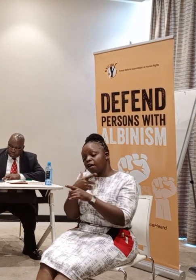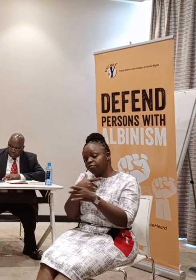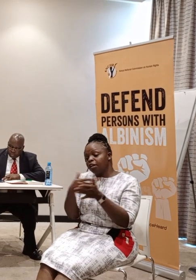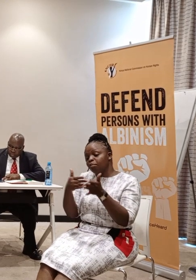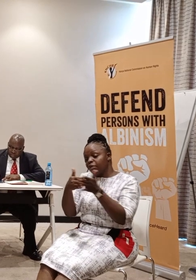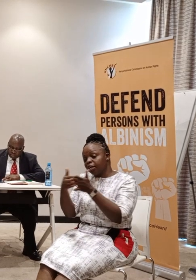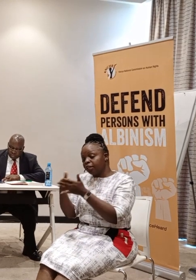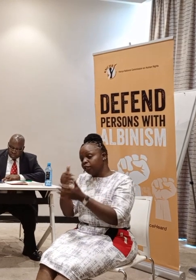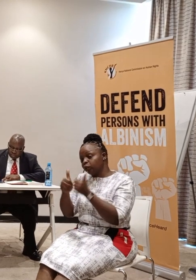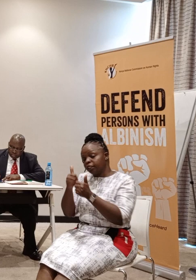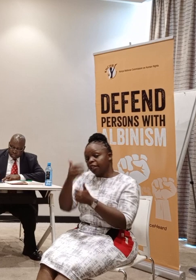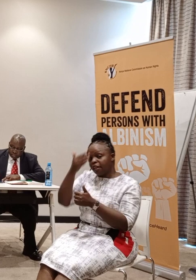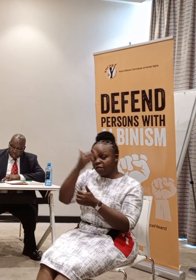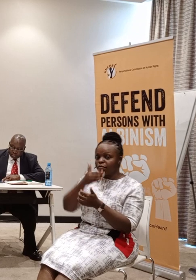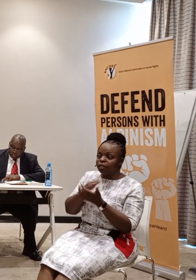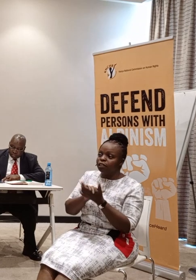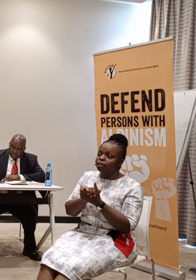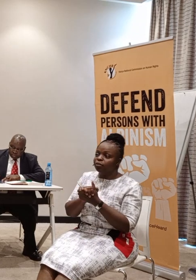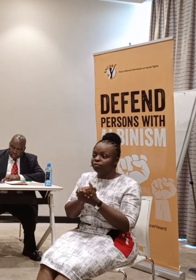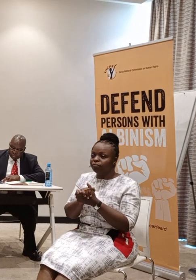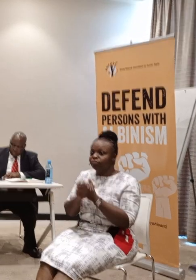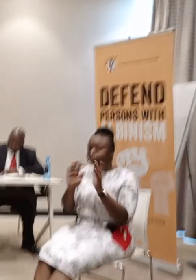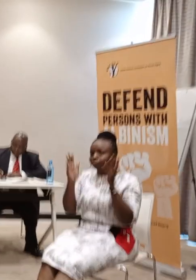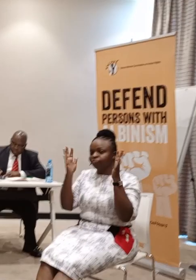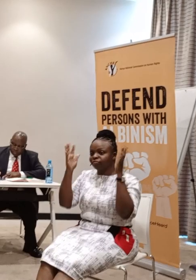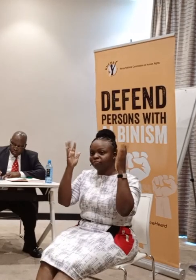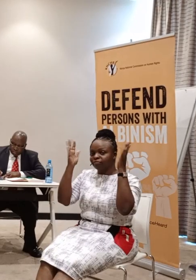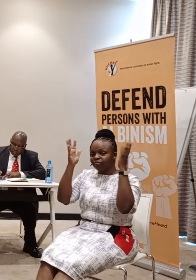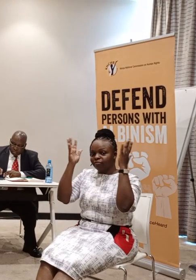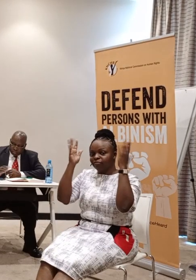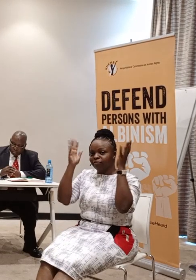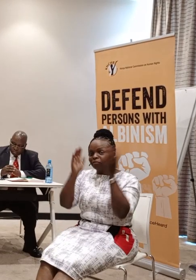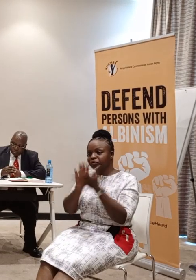they face. So, Clap for that.